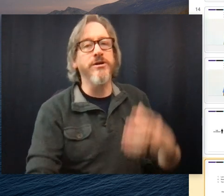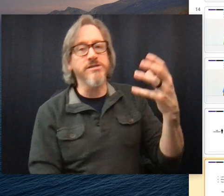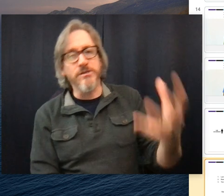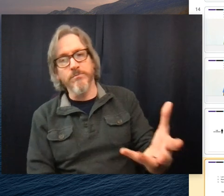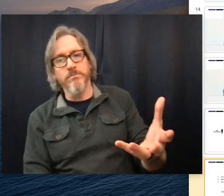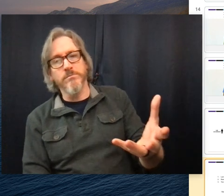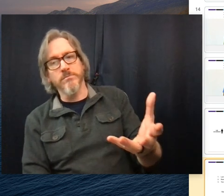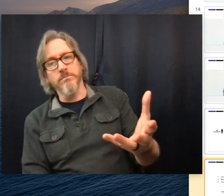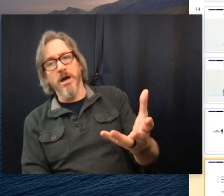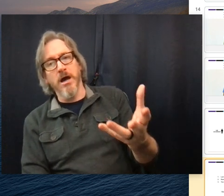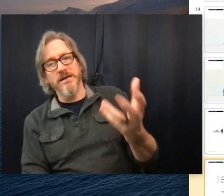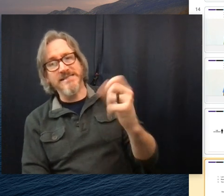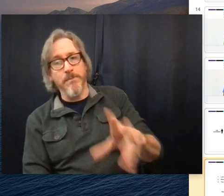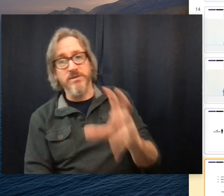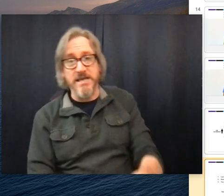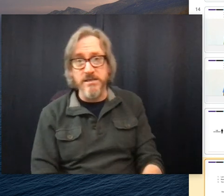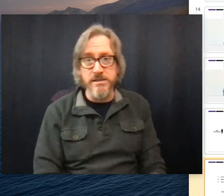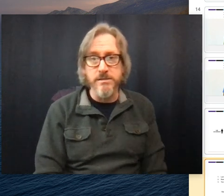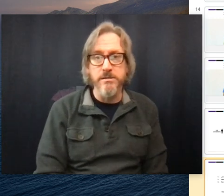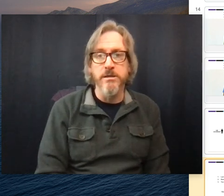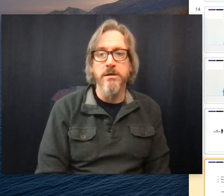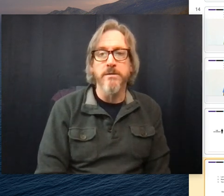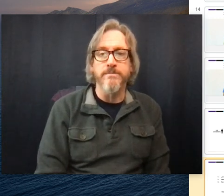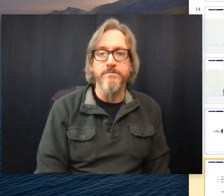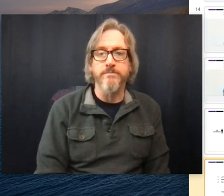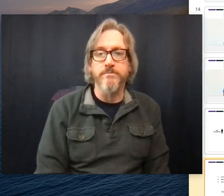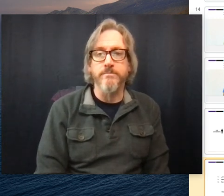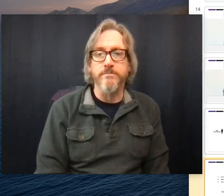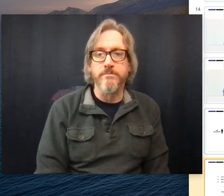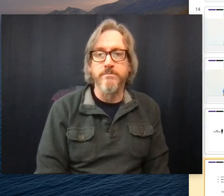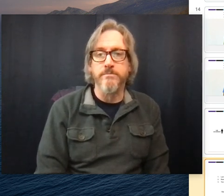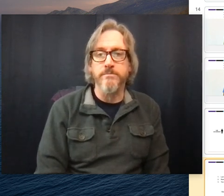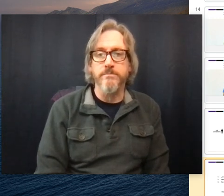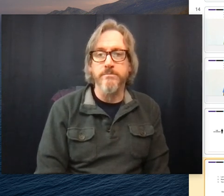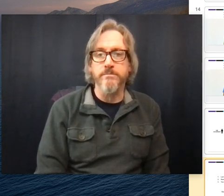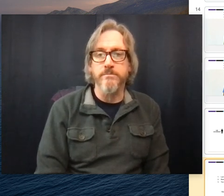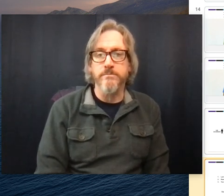So here's some sample sentences.